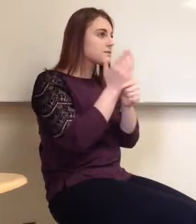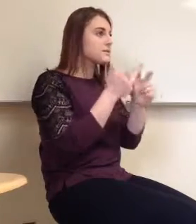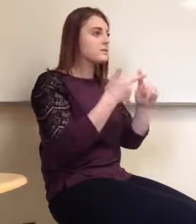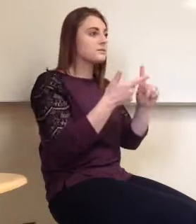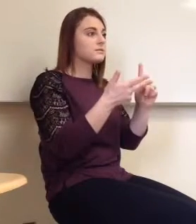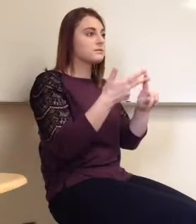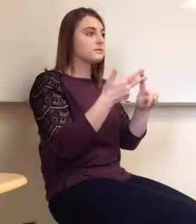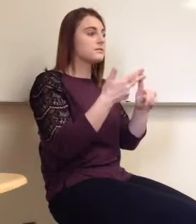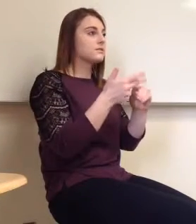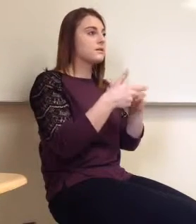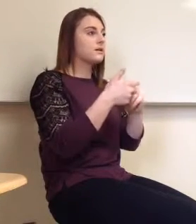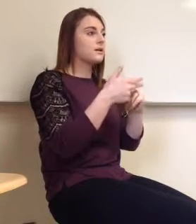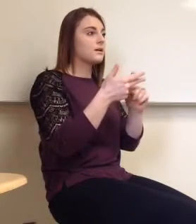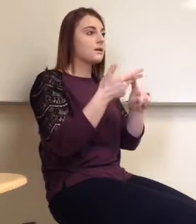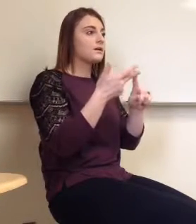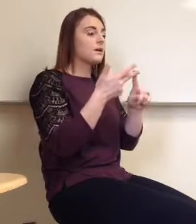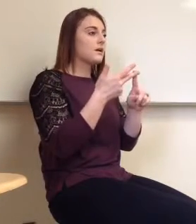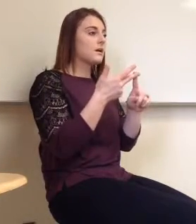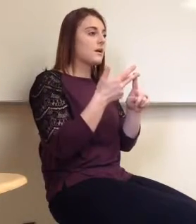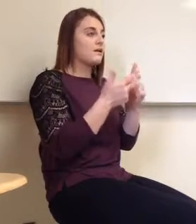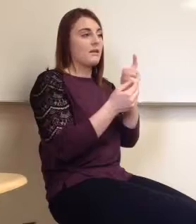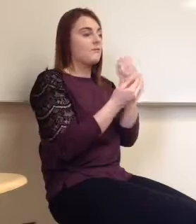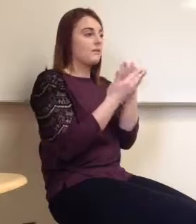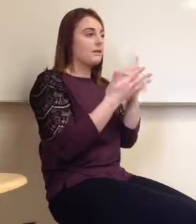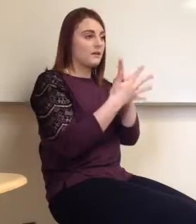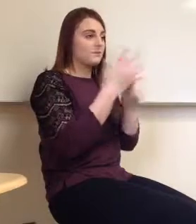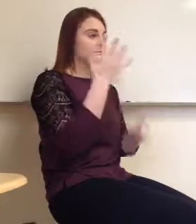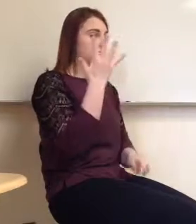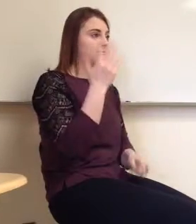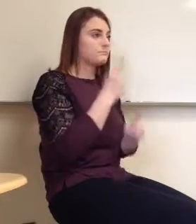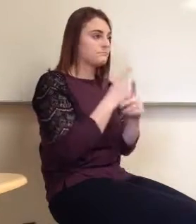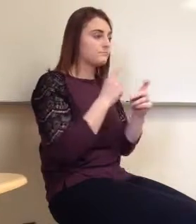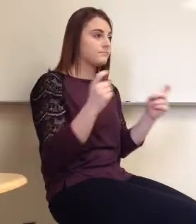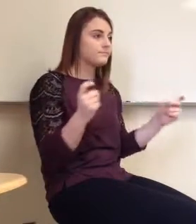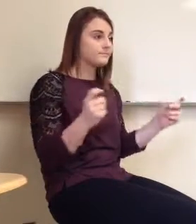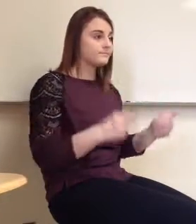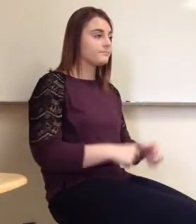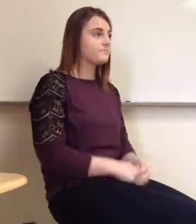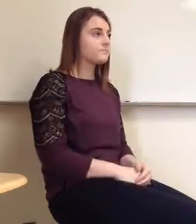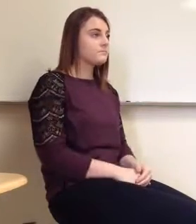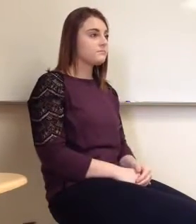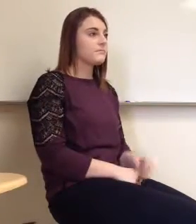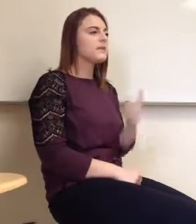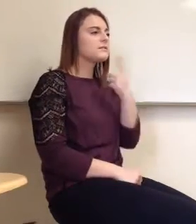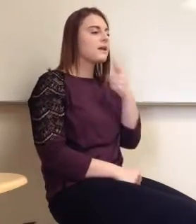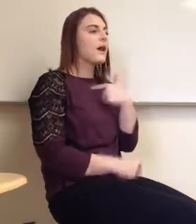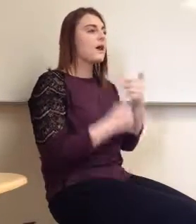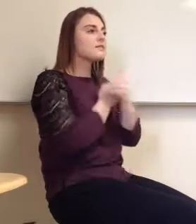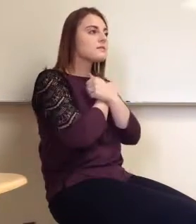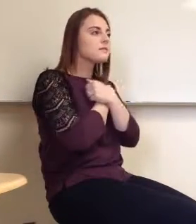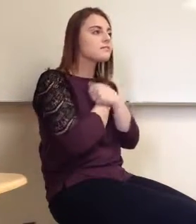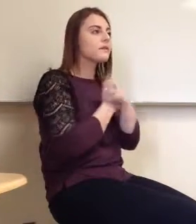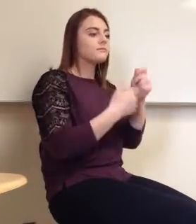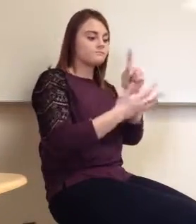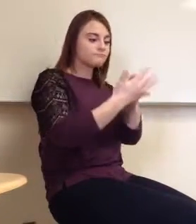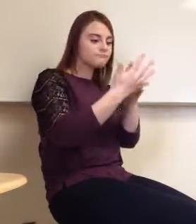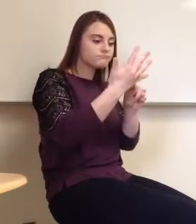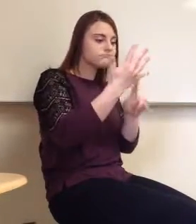whatever he could. And at the end he says, I loved those books, but I also knew that love had